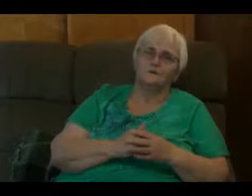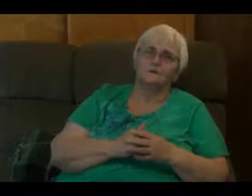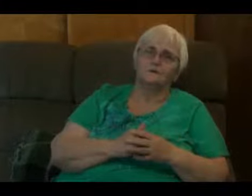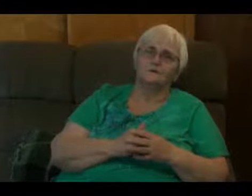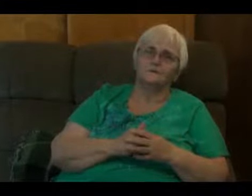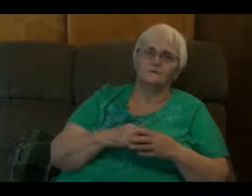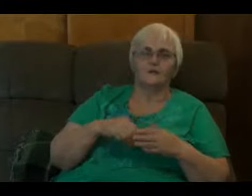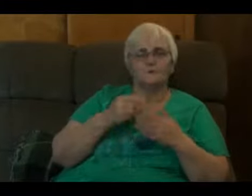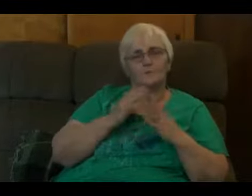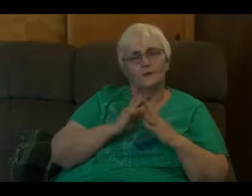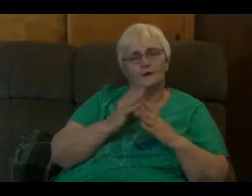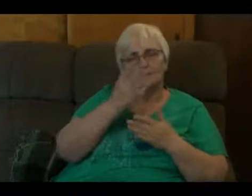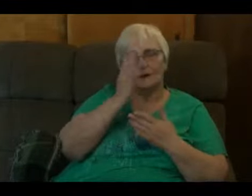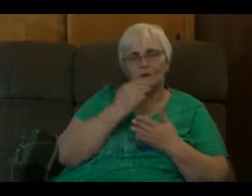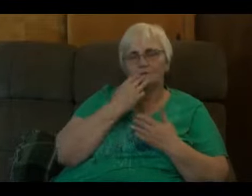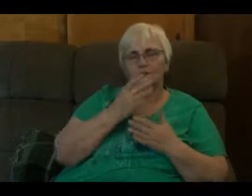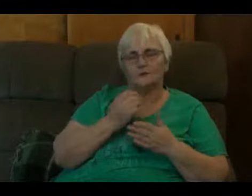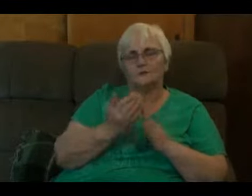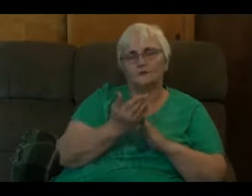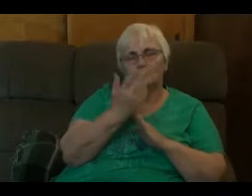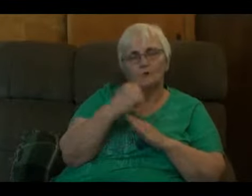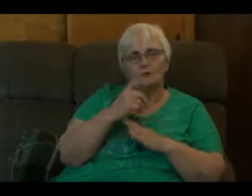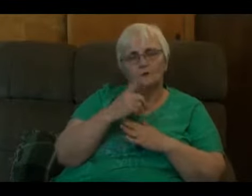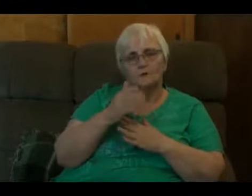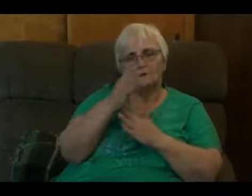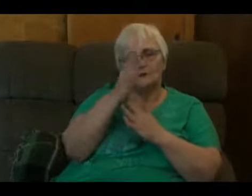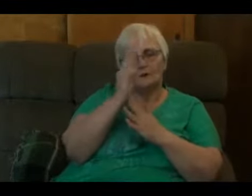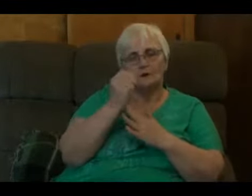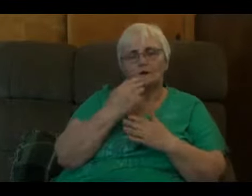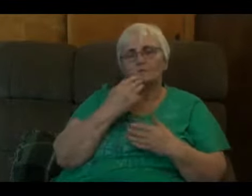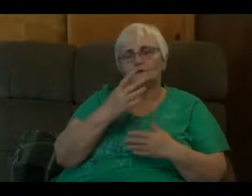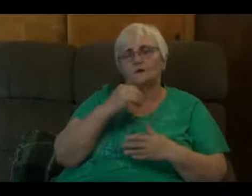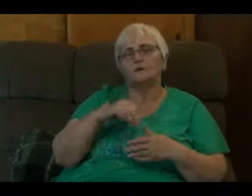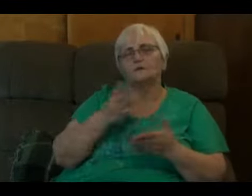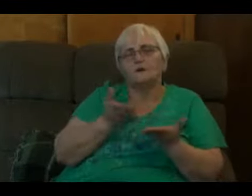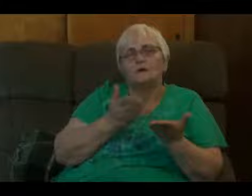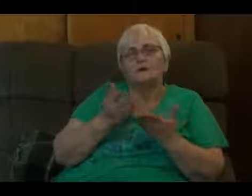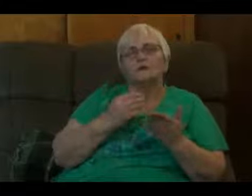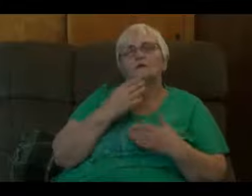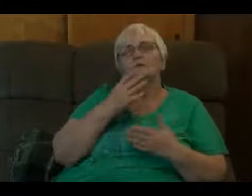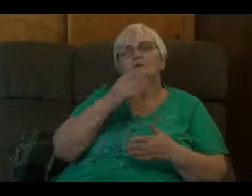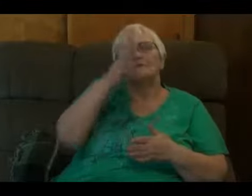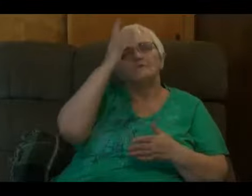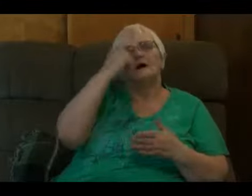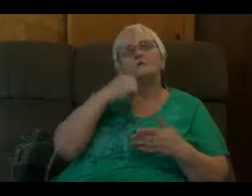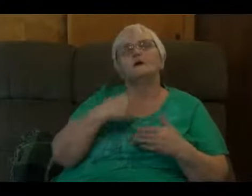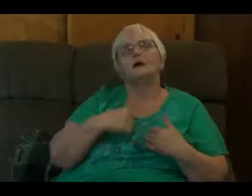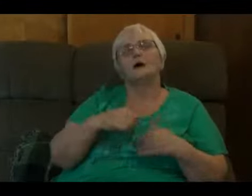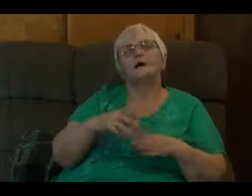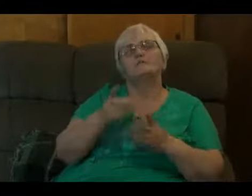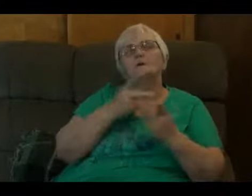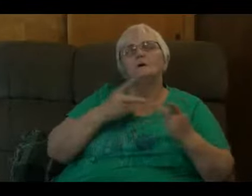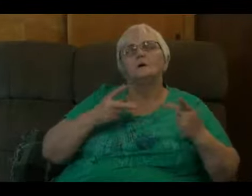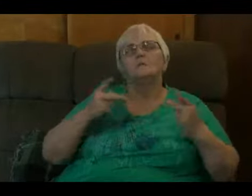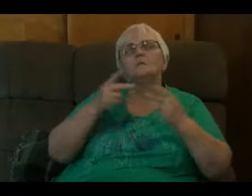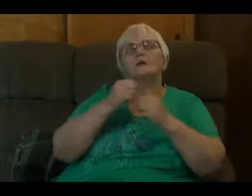Let's pray. God, we thank You this morning, Lord. We thank You that we're here. We thank You, Father, that we have a place that You have blessed us